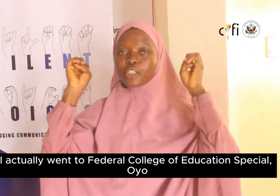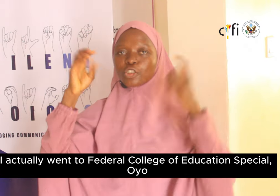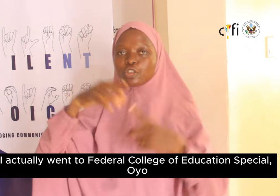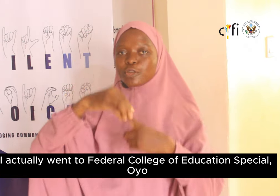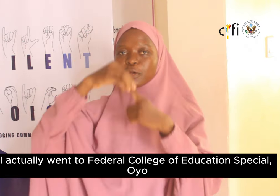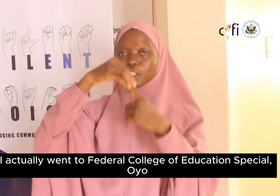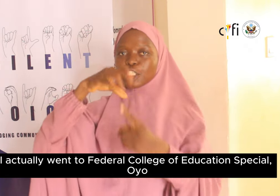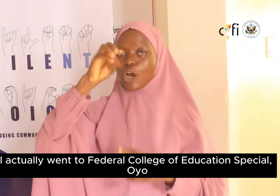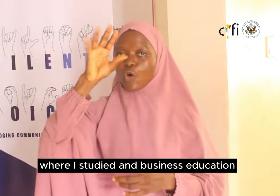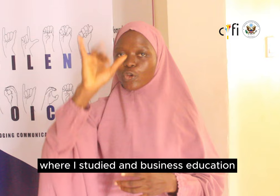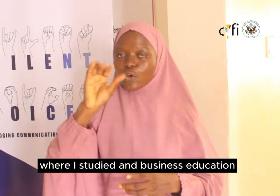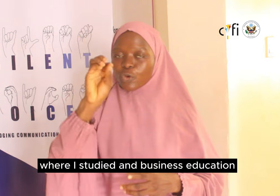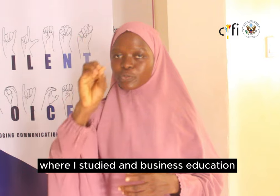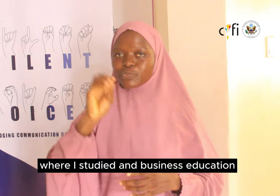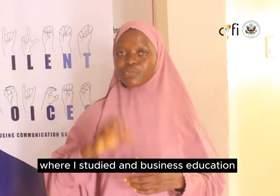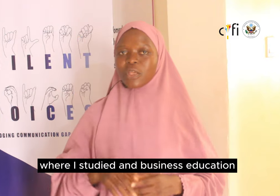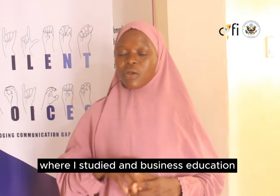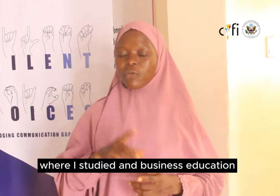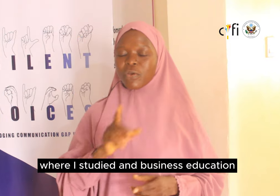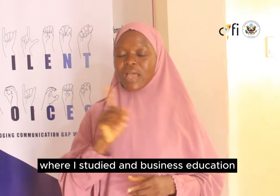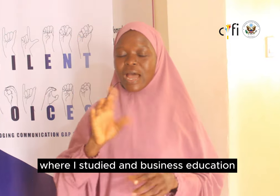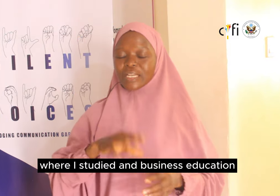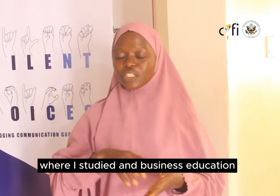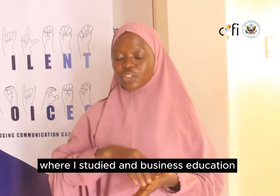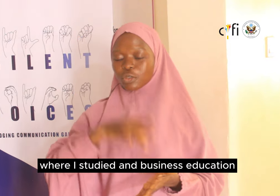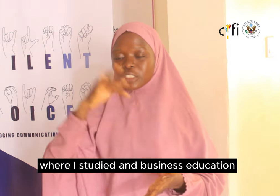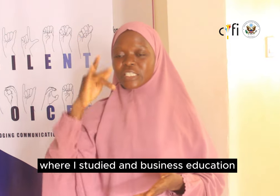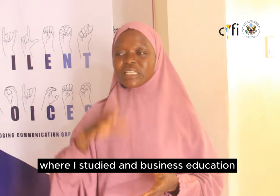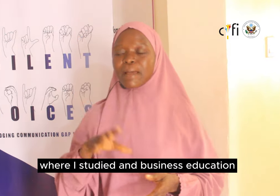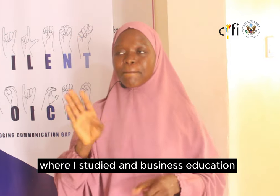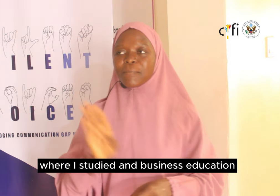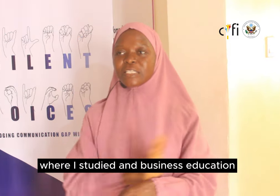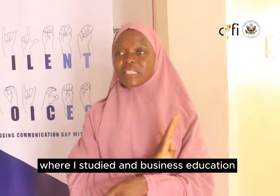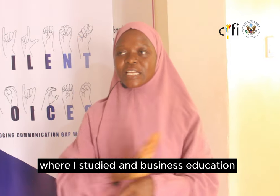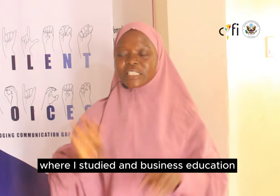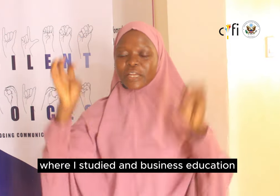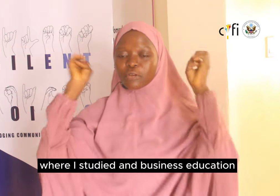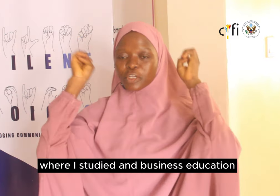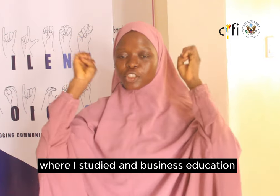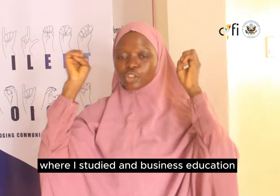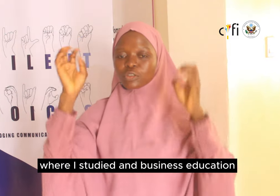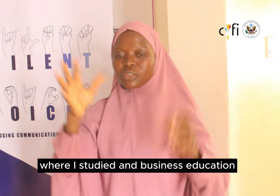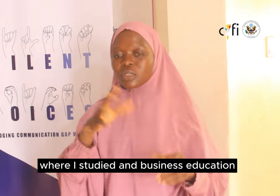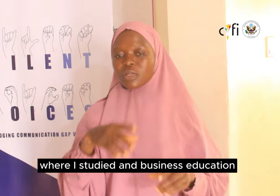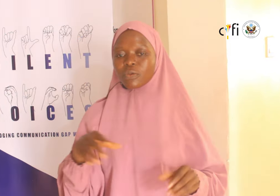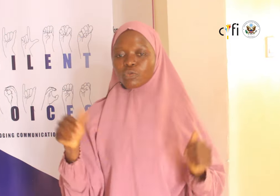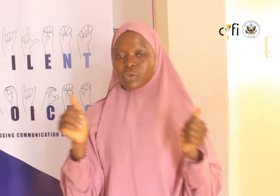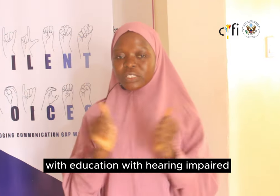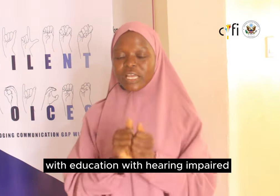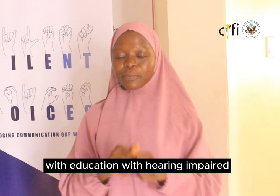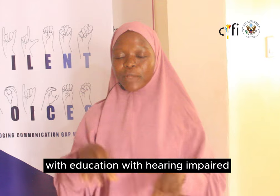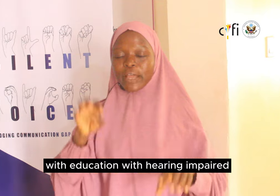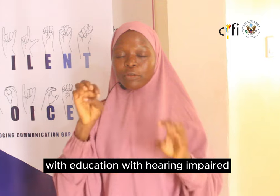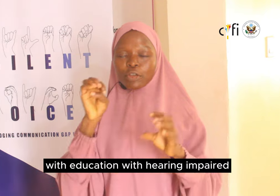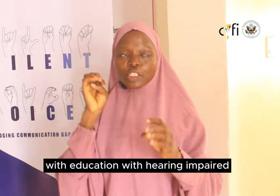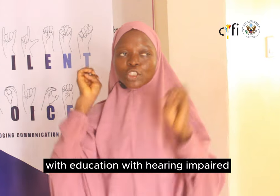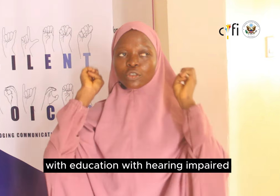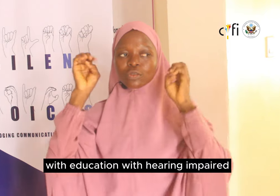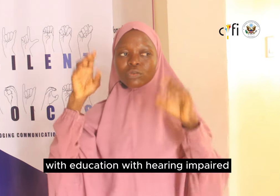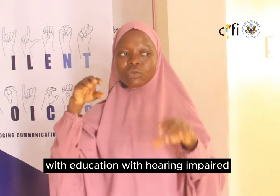Education Special Oyo, where I studied business education with education